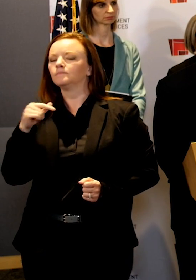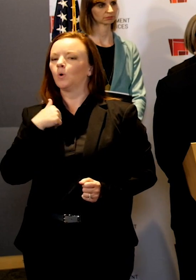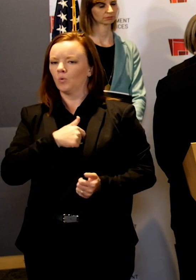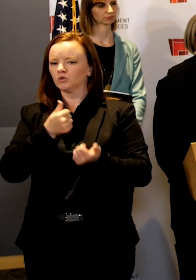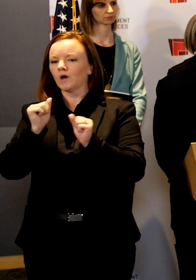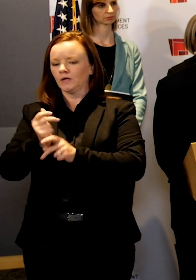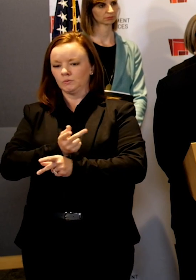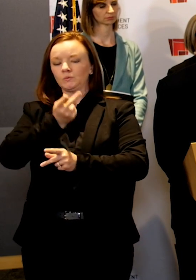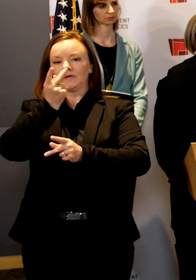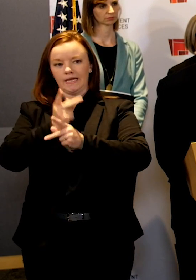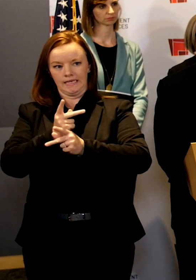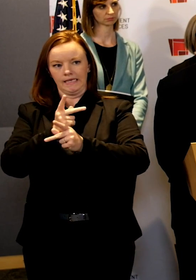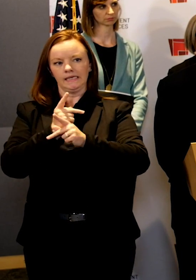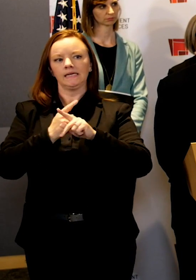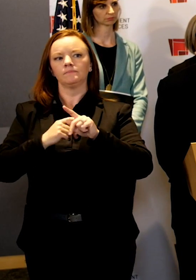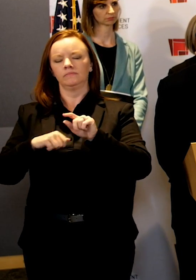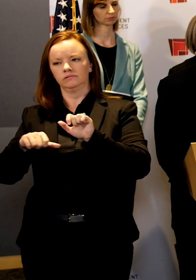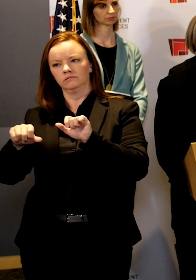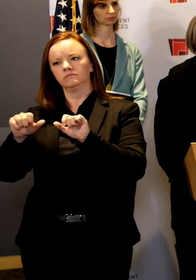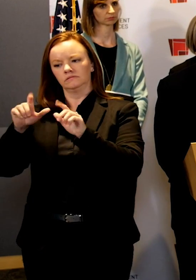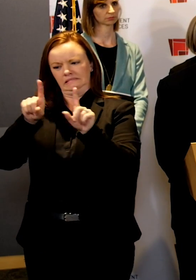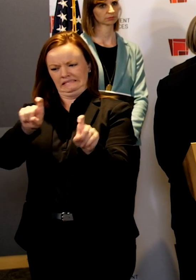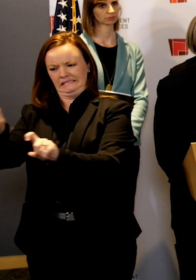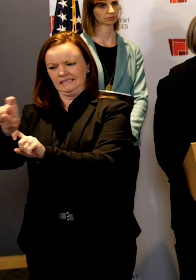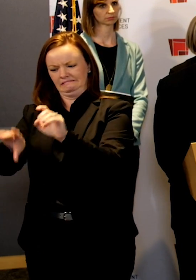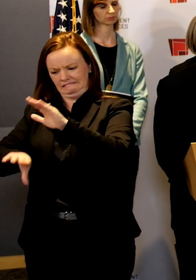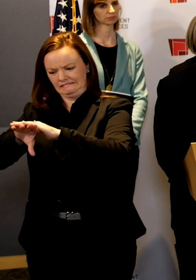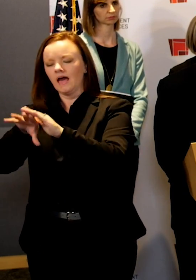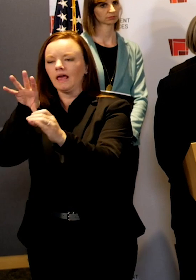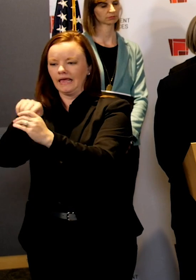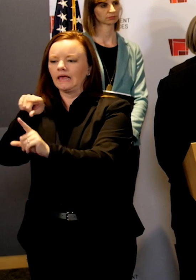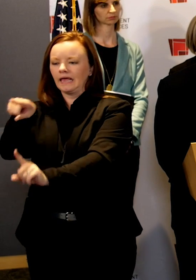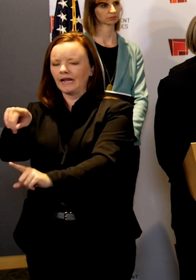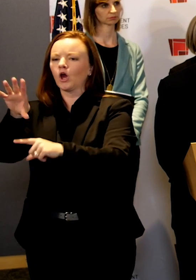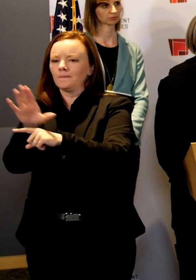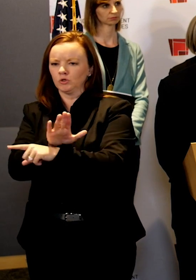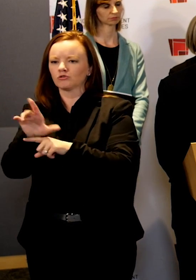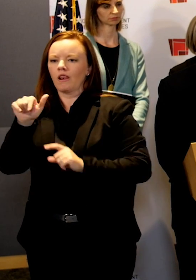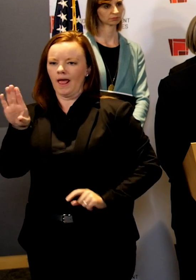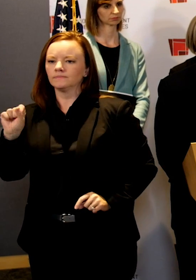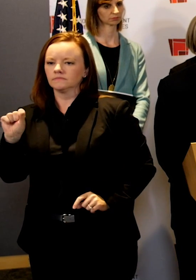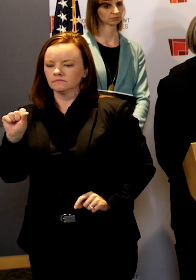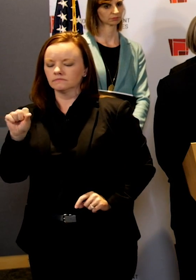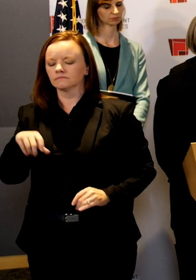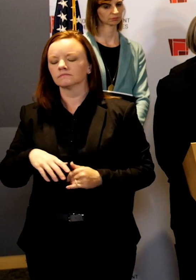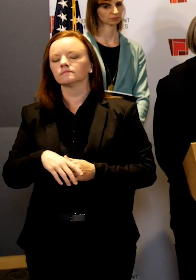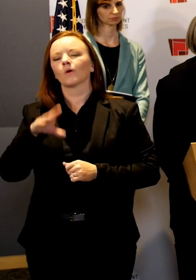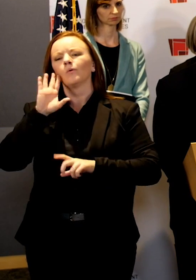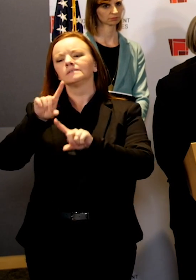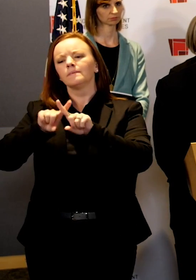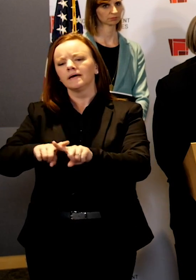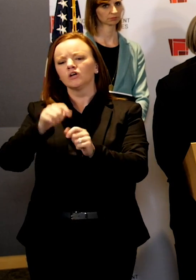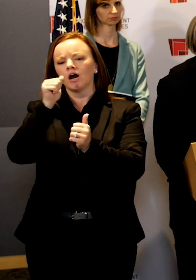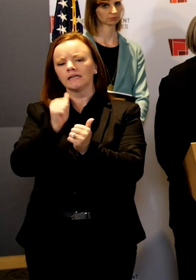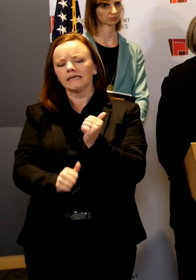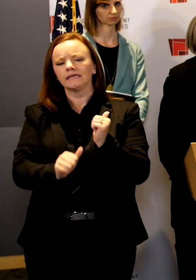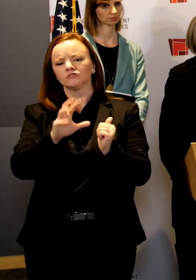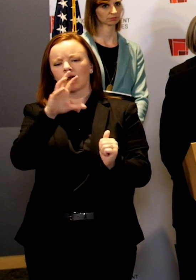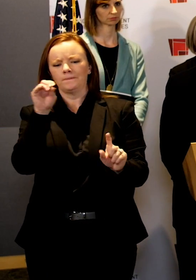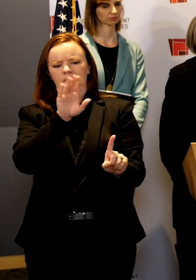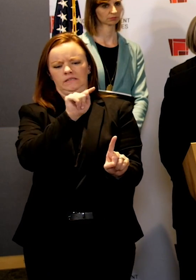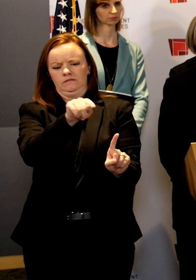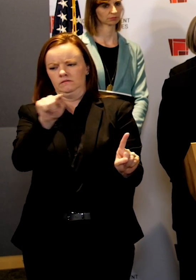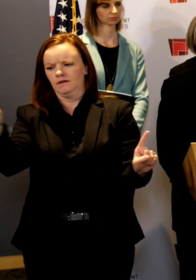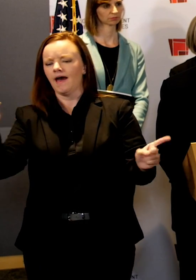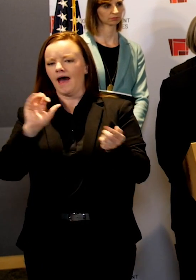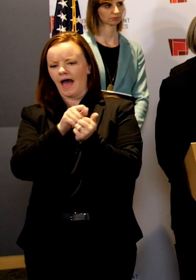the capacity in the commercial laboratories. So it's going to depend on each individual entity and how they're